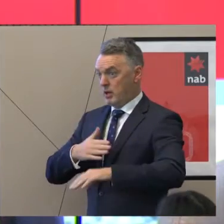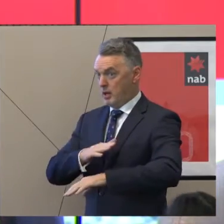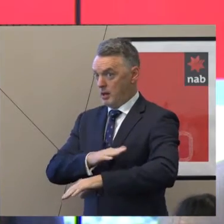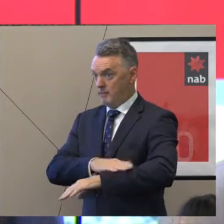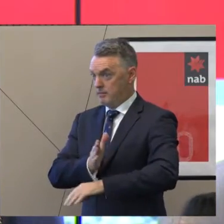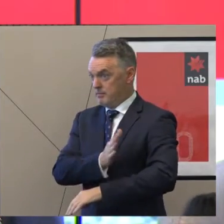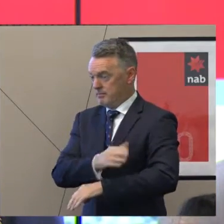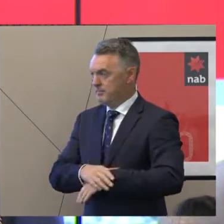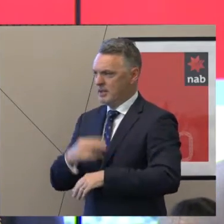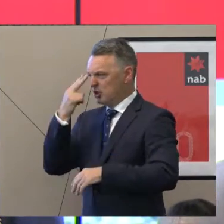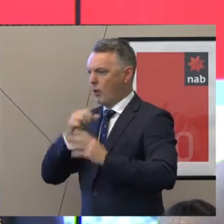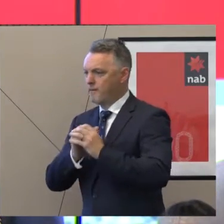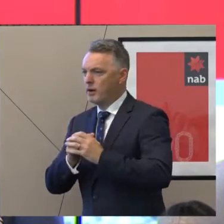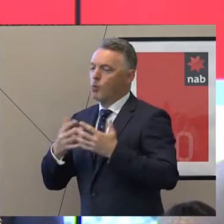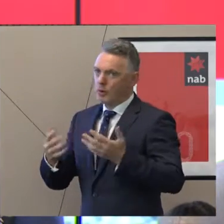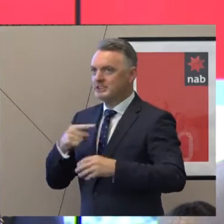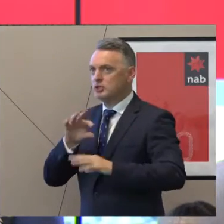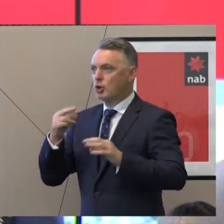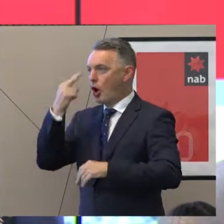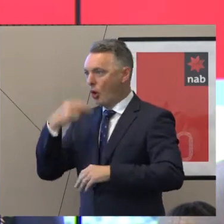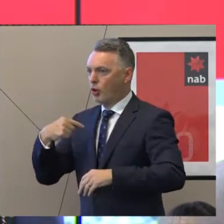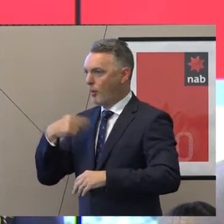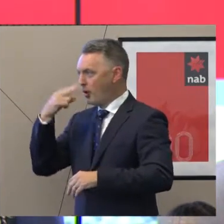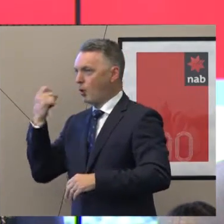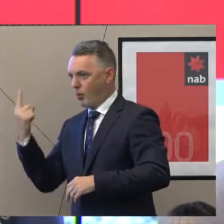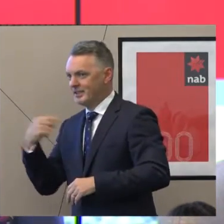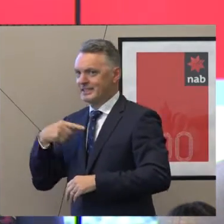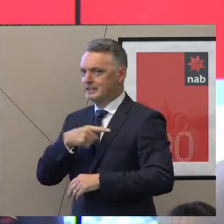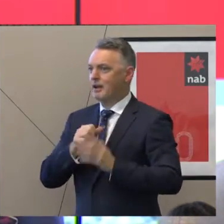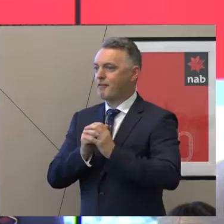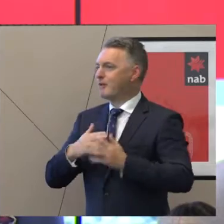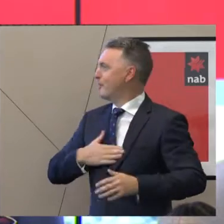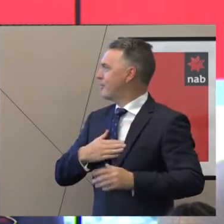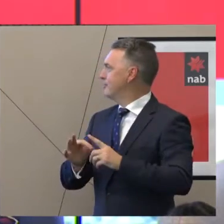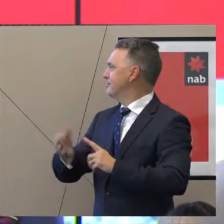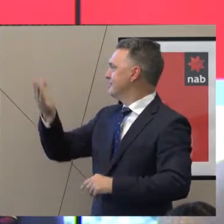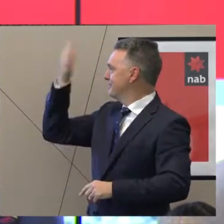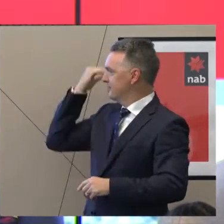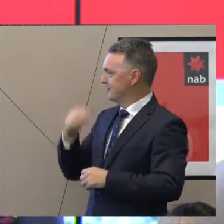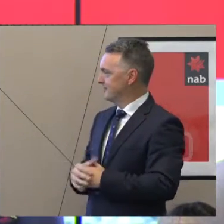an old friend of mine. Well, she's not old, I'm the old bit. She's a friend of mine from a long time ago.